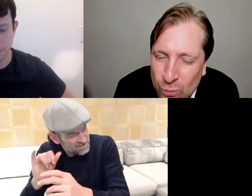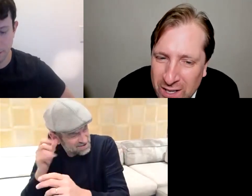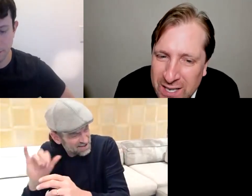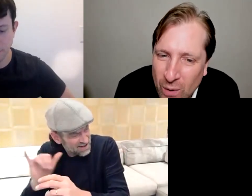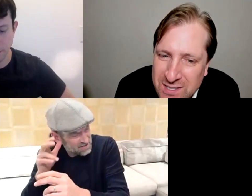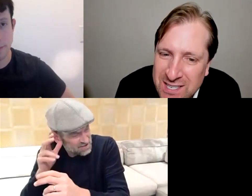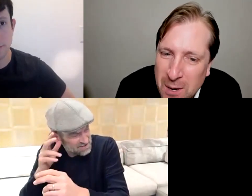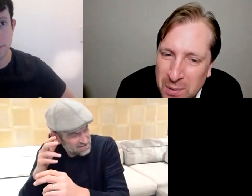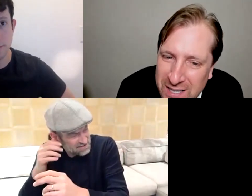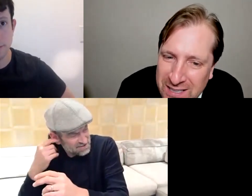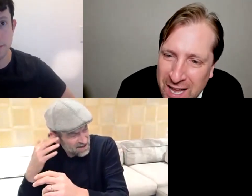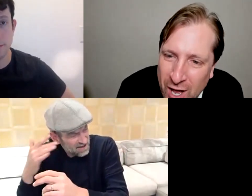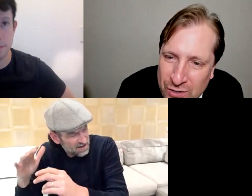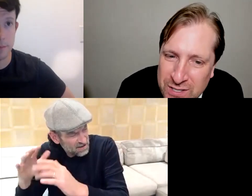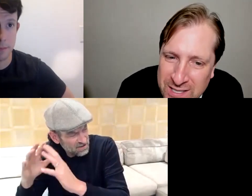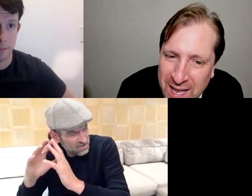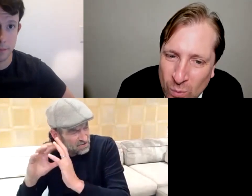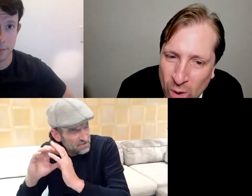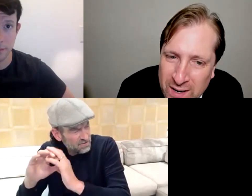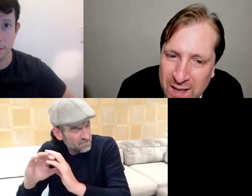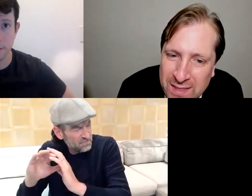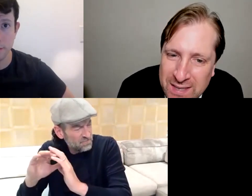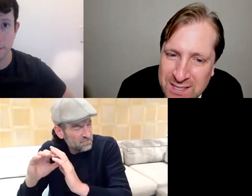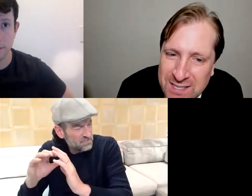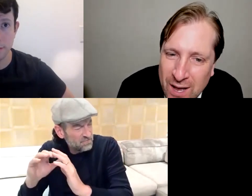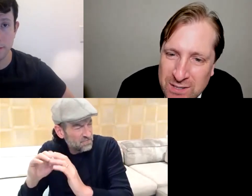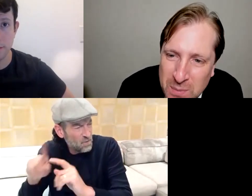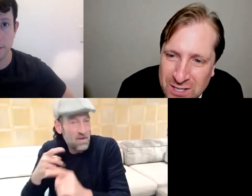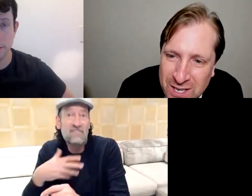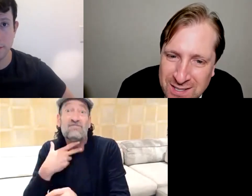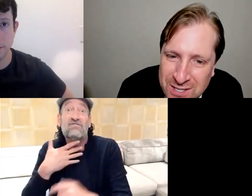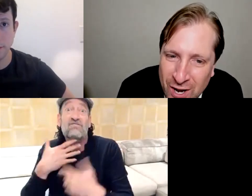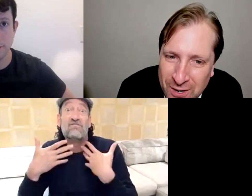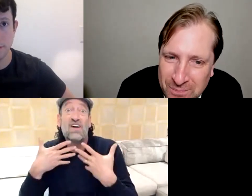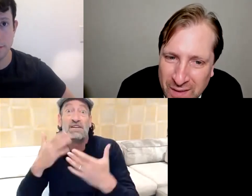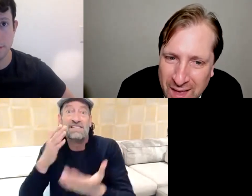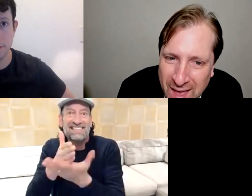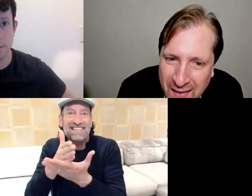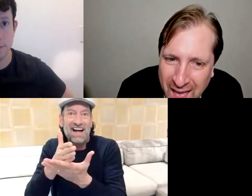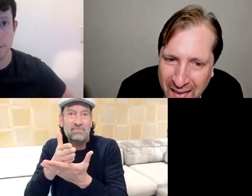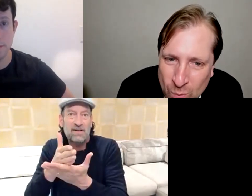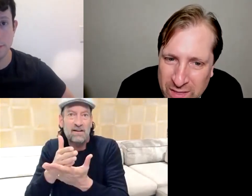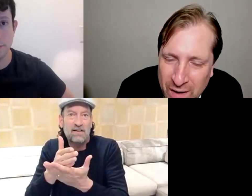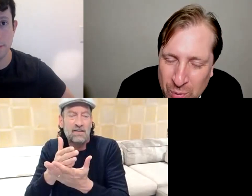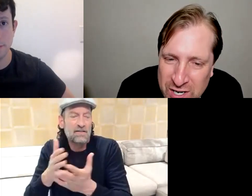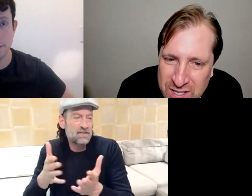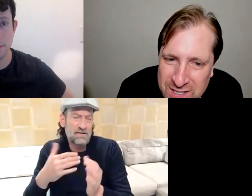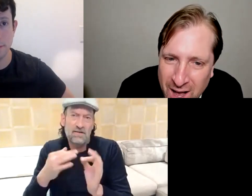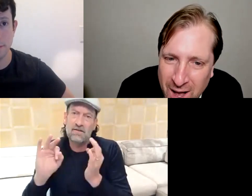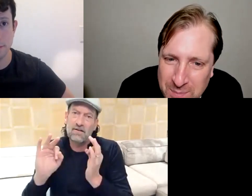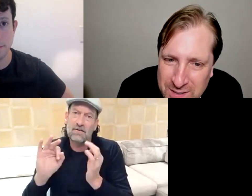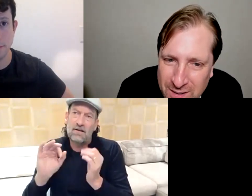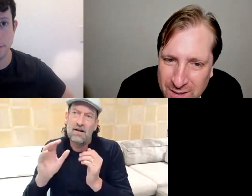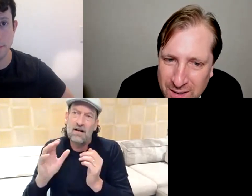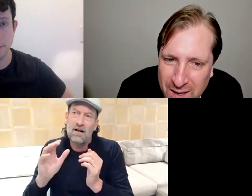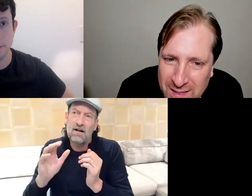He really wants to completely understand what these sounds mean to his daughter. And when the vibration